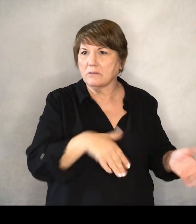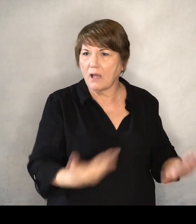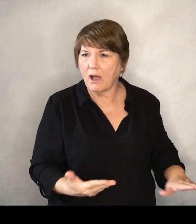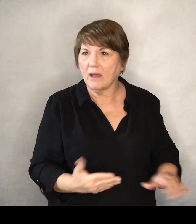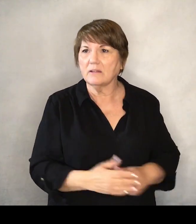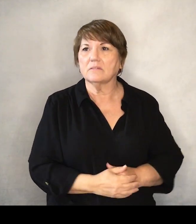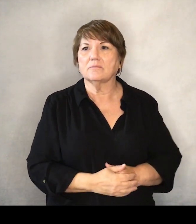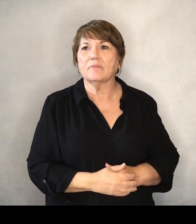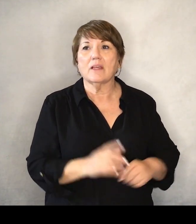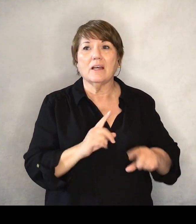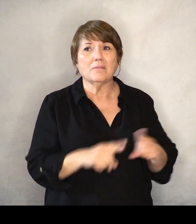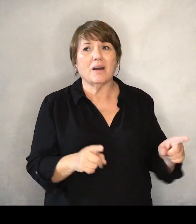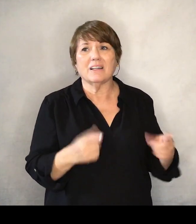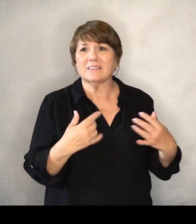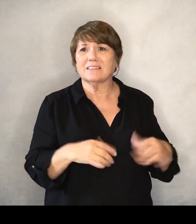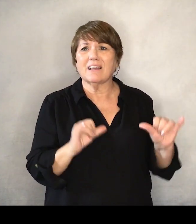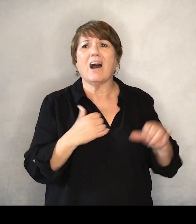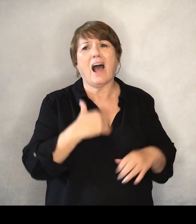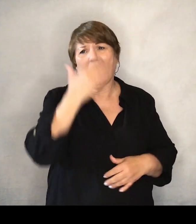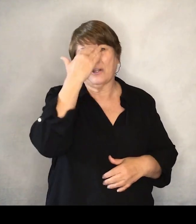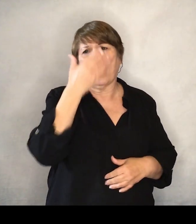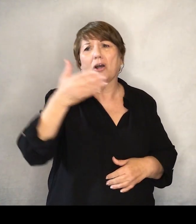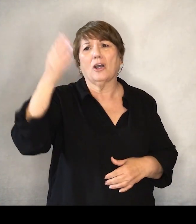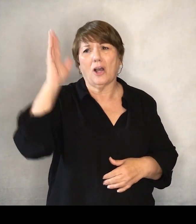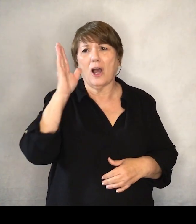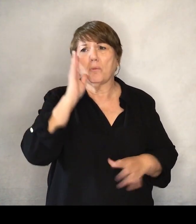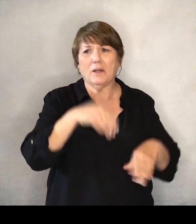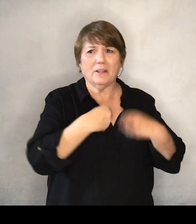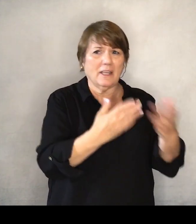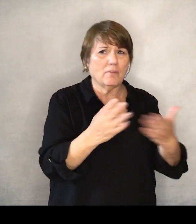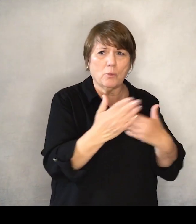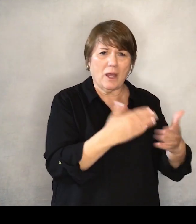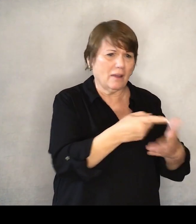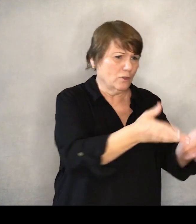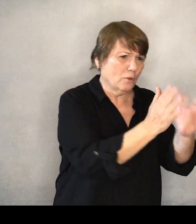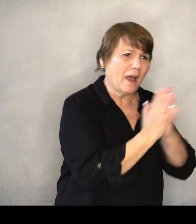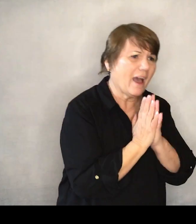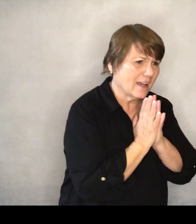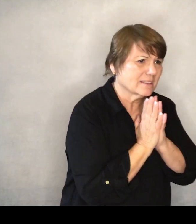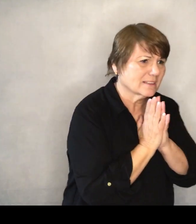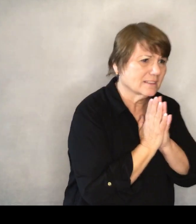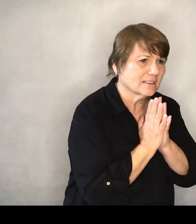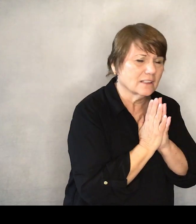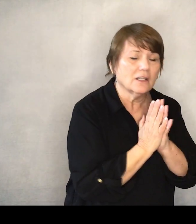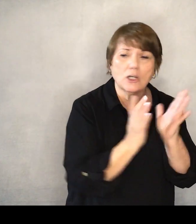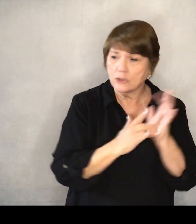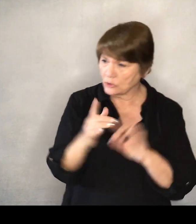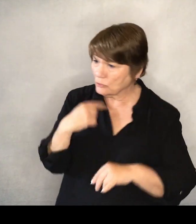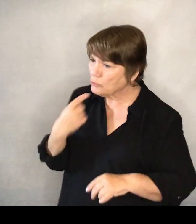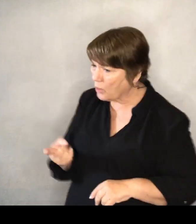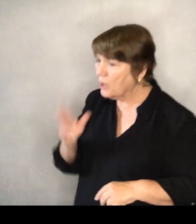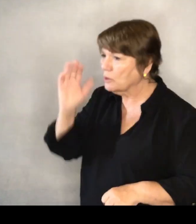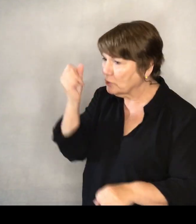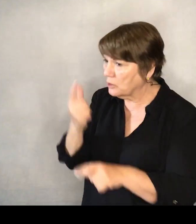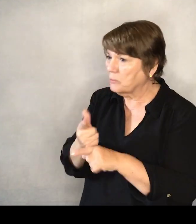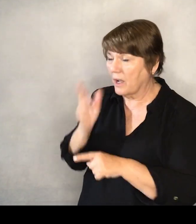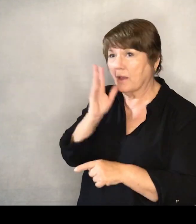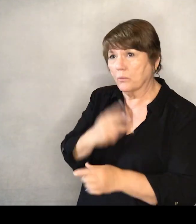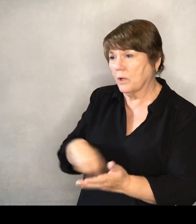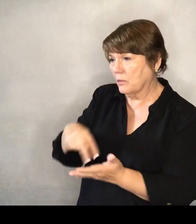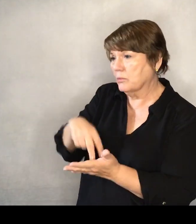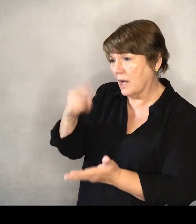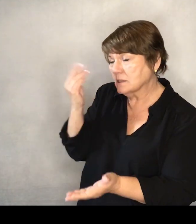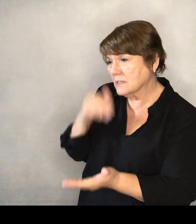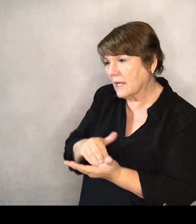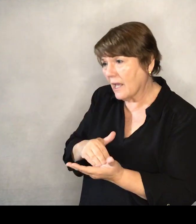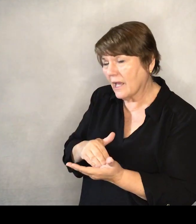died. But even now I know that God will give you whatever you ask." And Jesus told her, "Your brother will rise